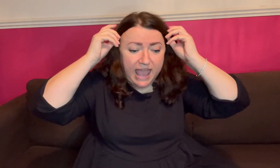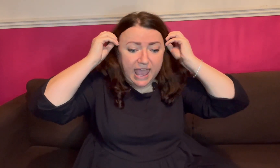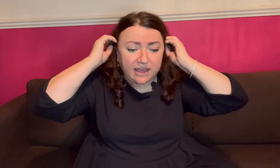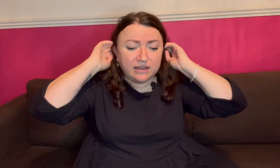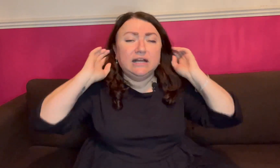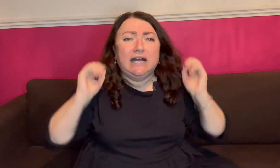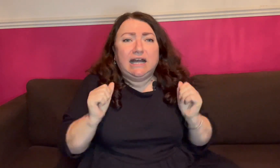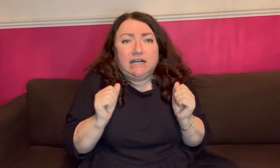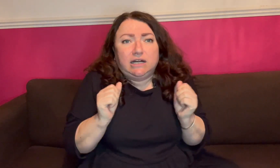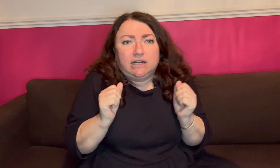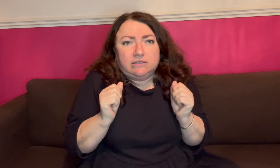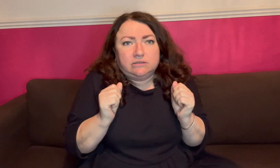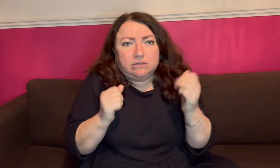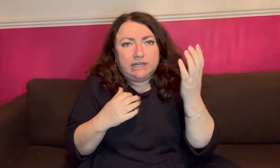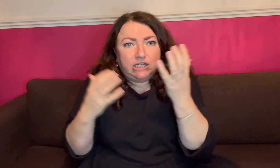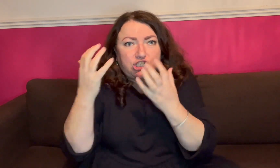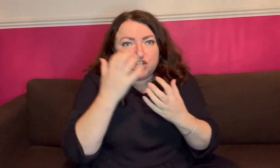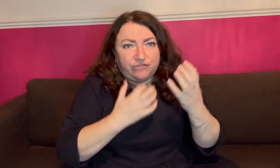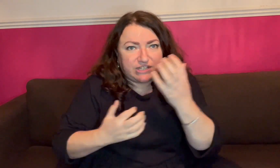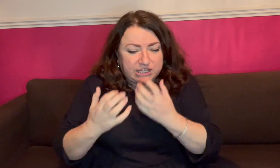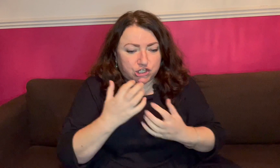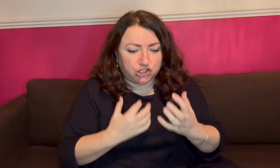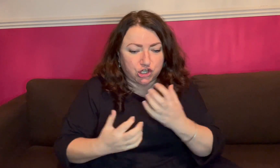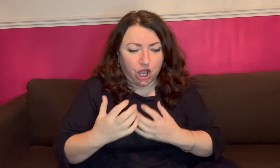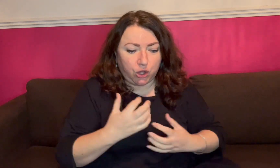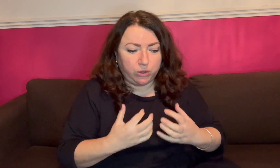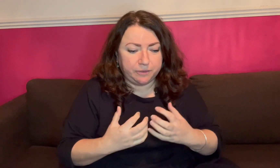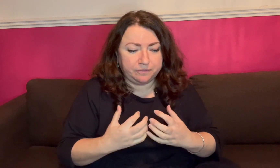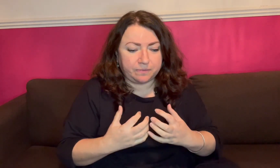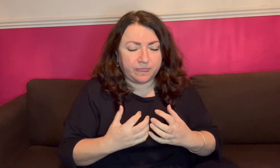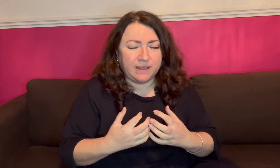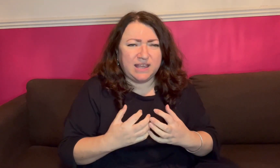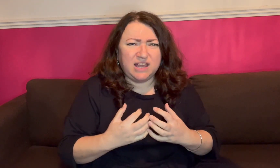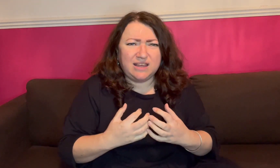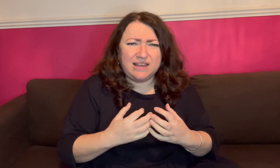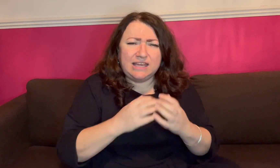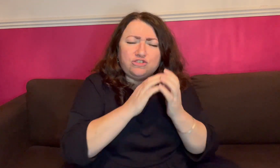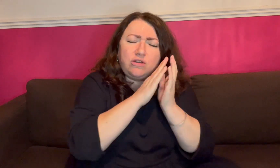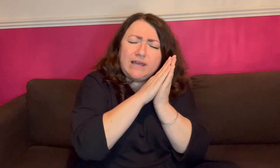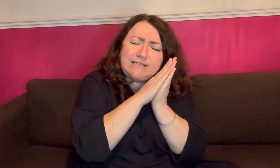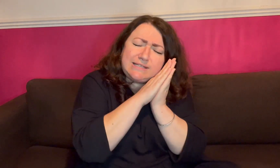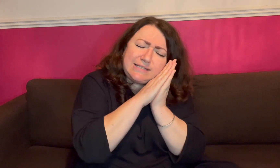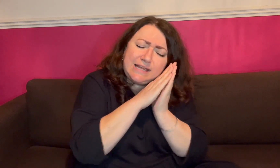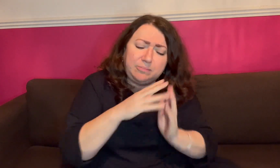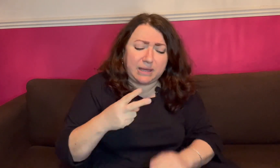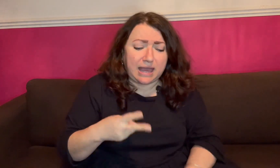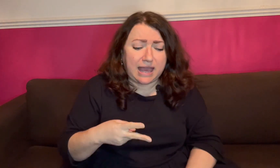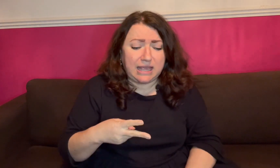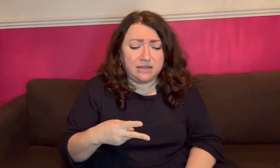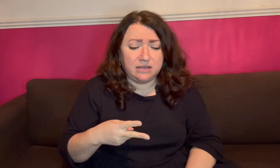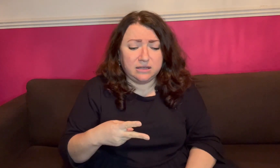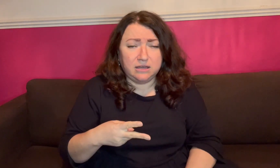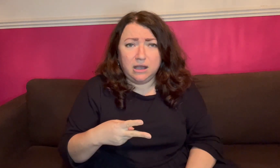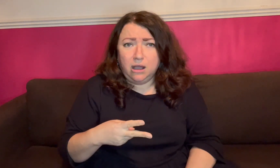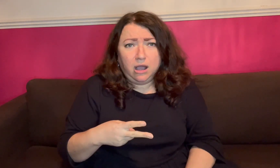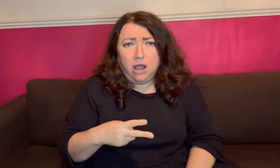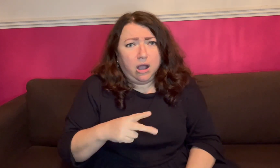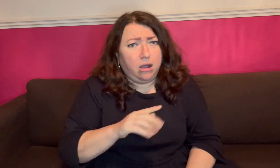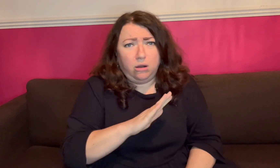air. Oh, and he shivered in the snow. He tried to sleep again. Oh,